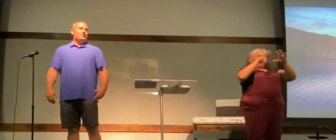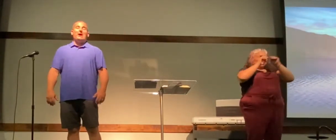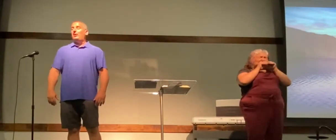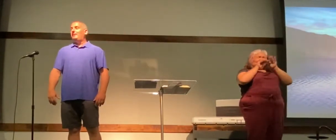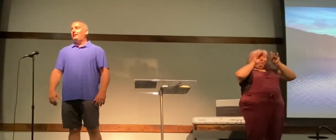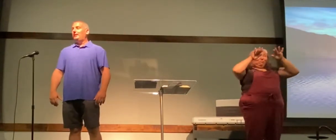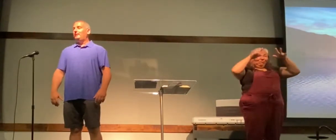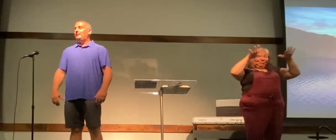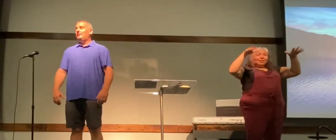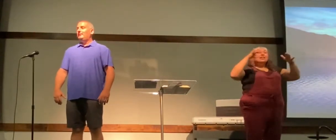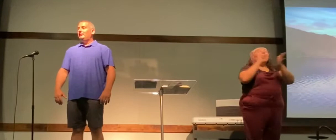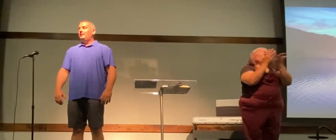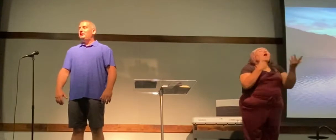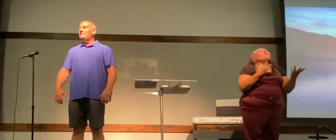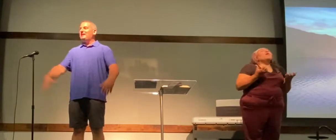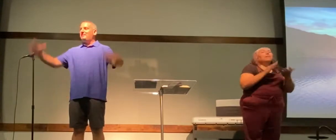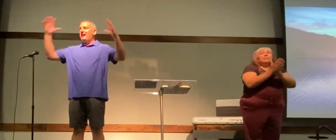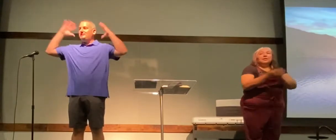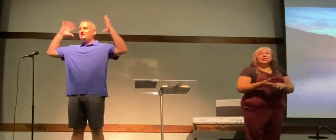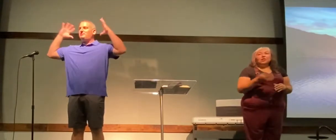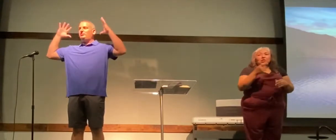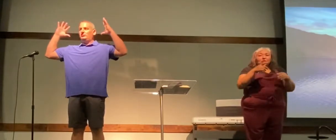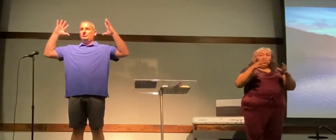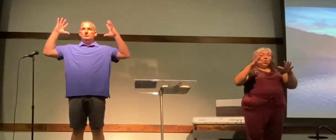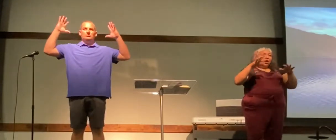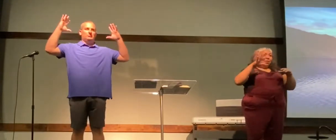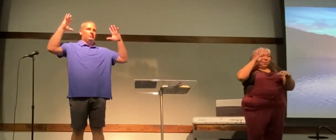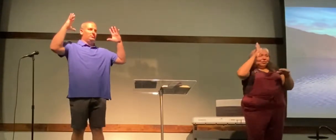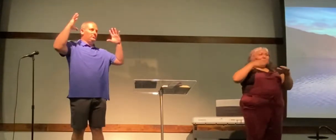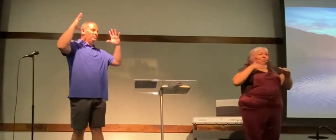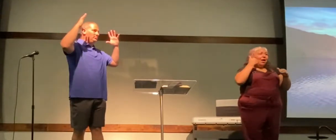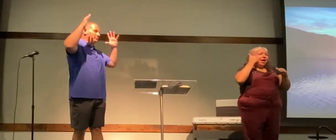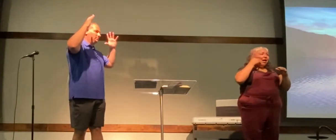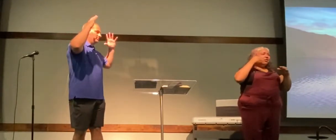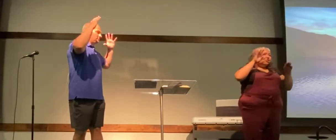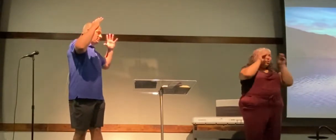That's what I want to be. Can you imagine my head just toom,